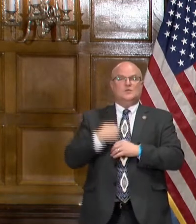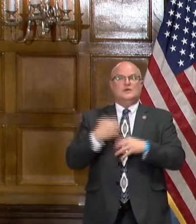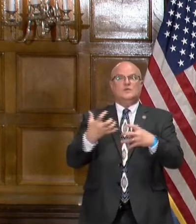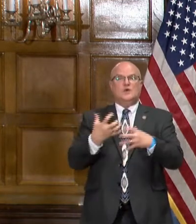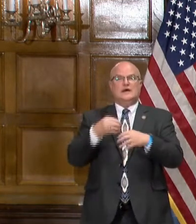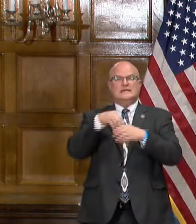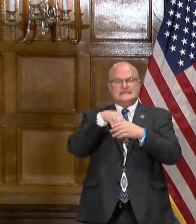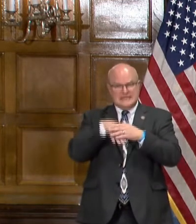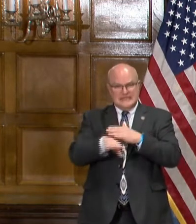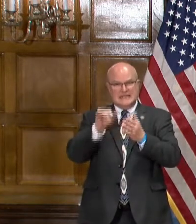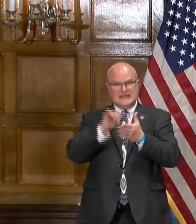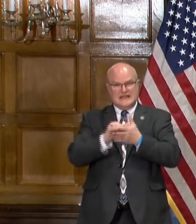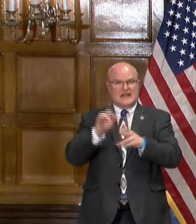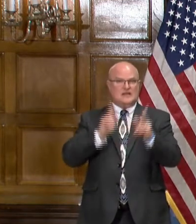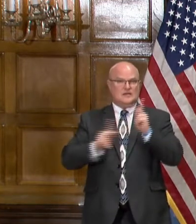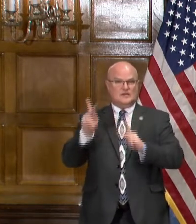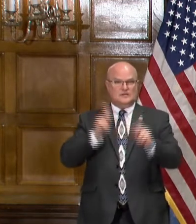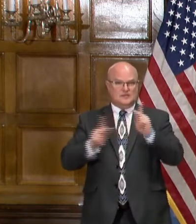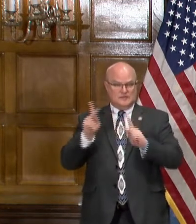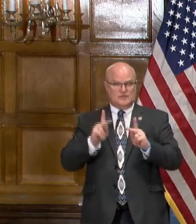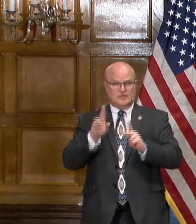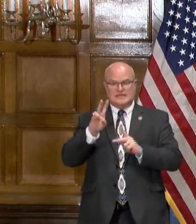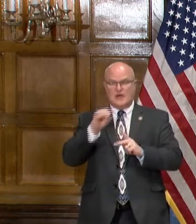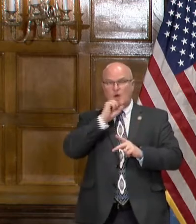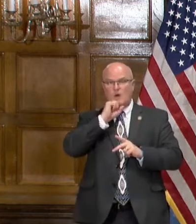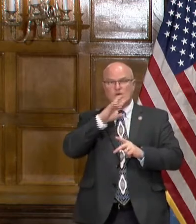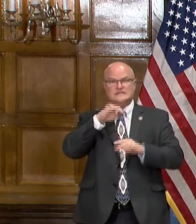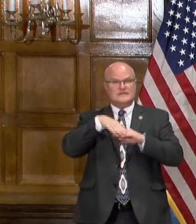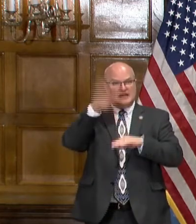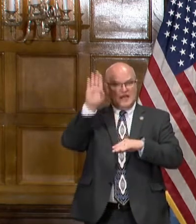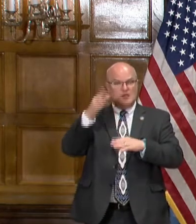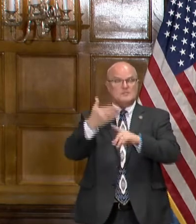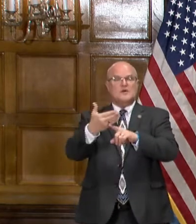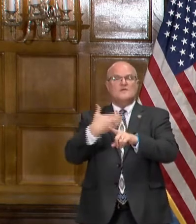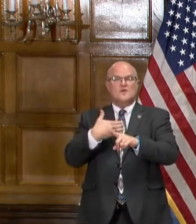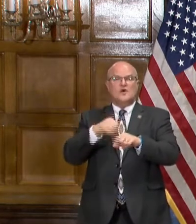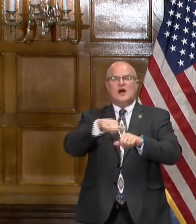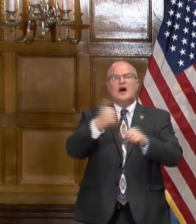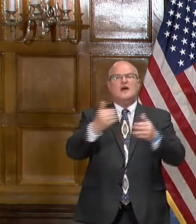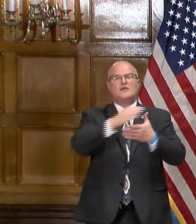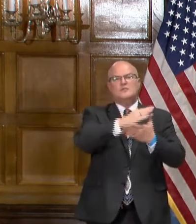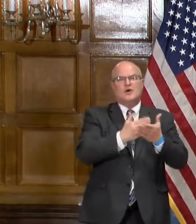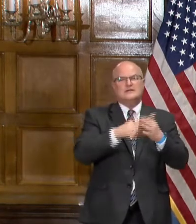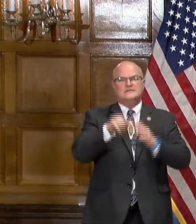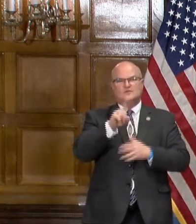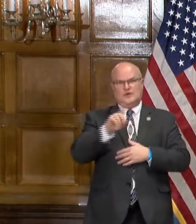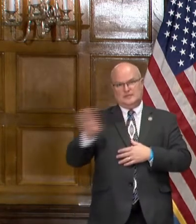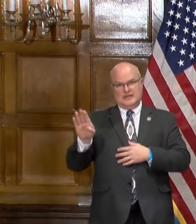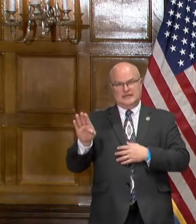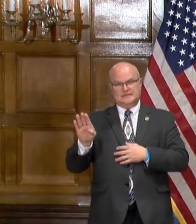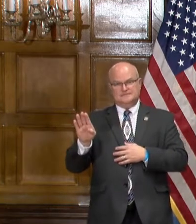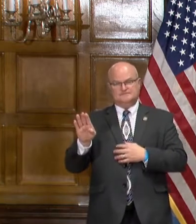deeper into that population before we move into additional segments. I